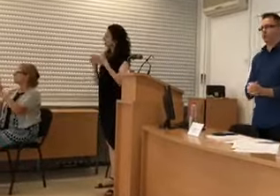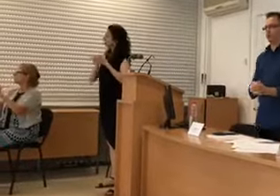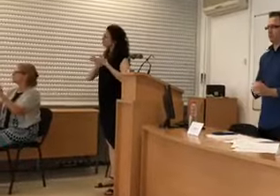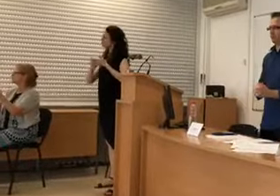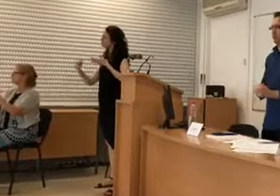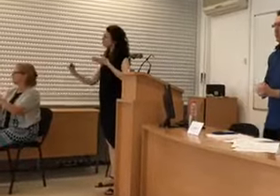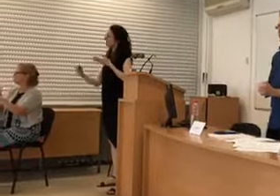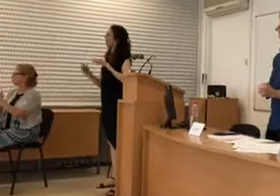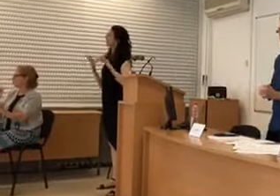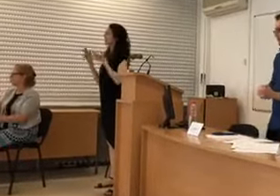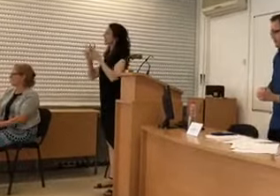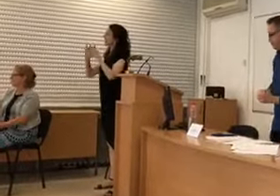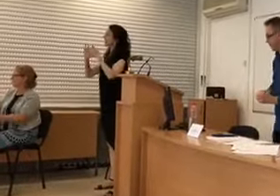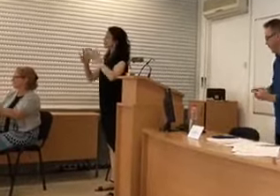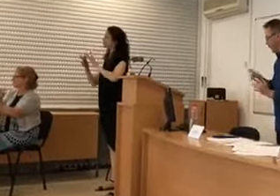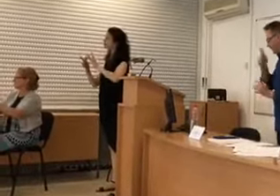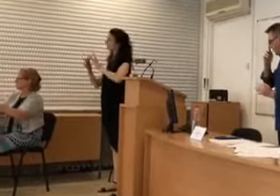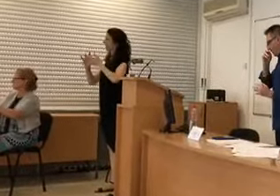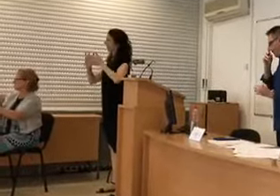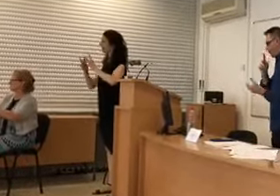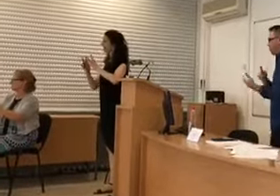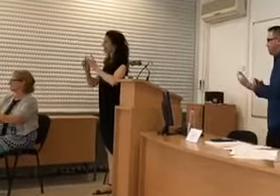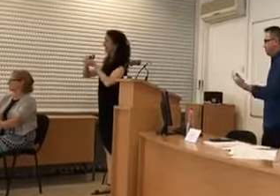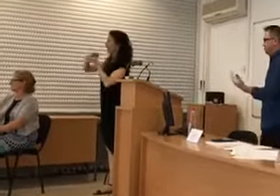these industries.